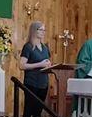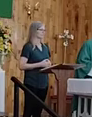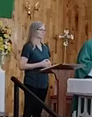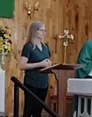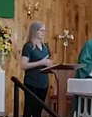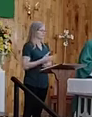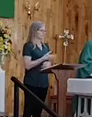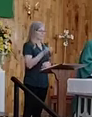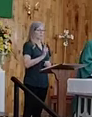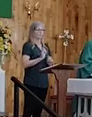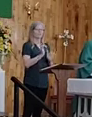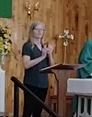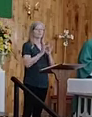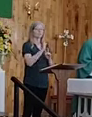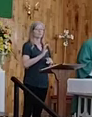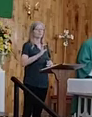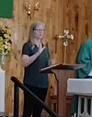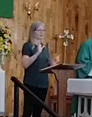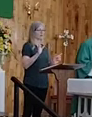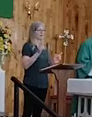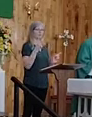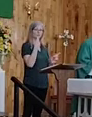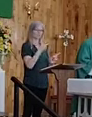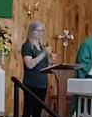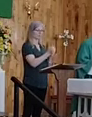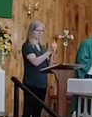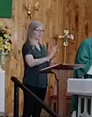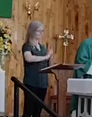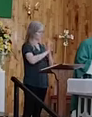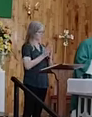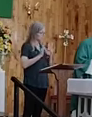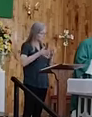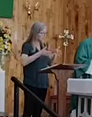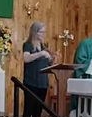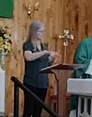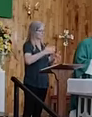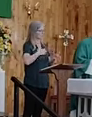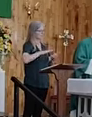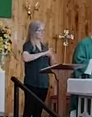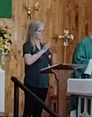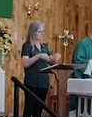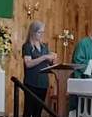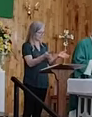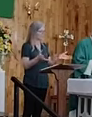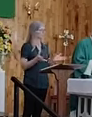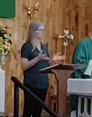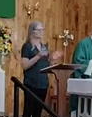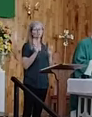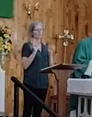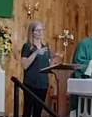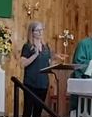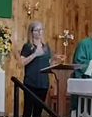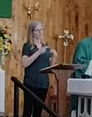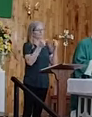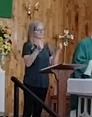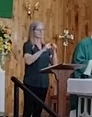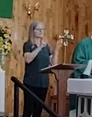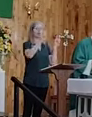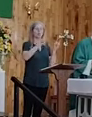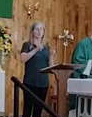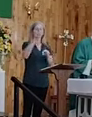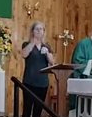forever. Lord Jesus Christ, you said to your apostles, "Peace I leave you, my peace I give you. Look not on our sins, but on the faith of